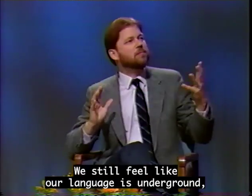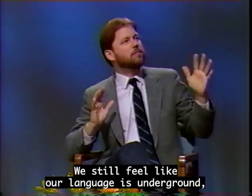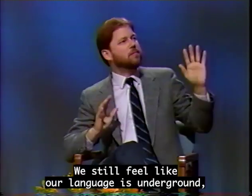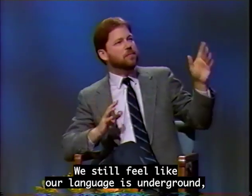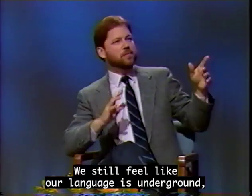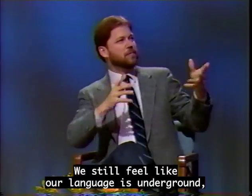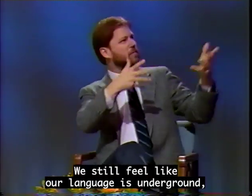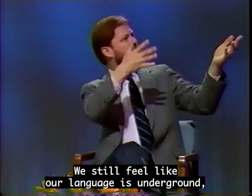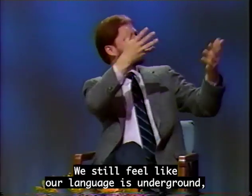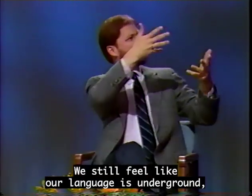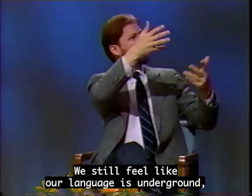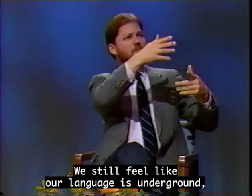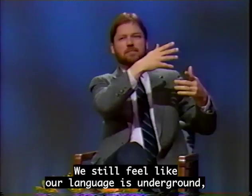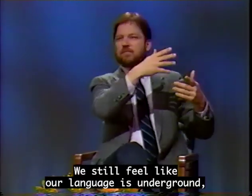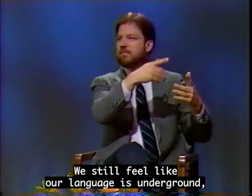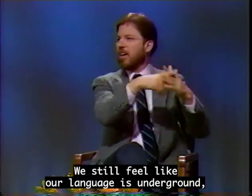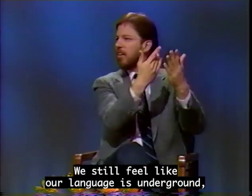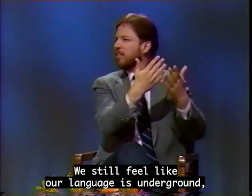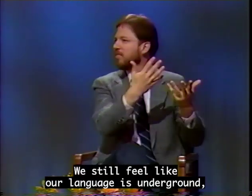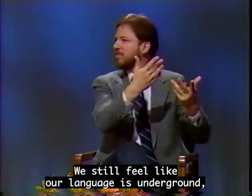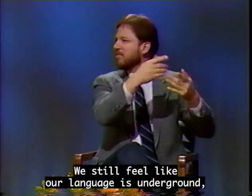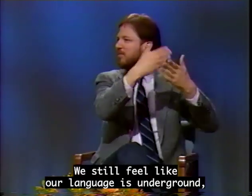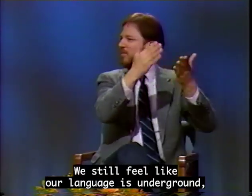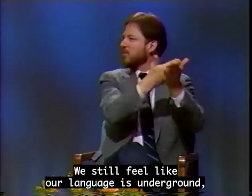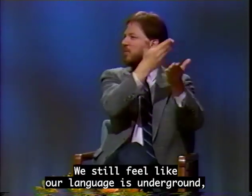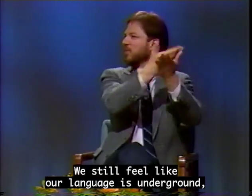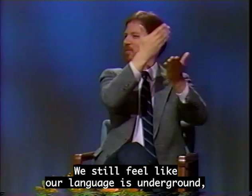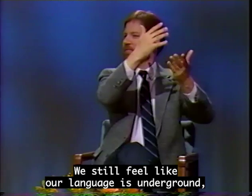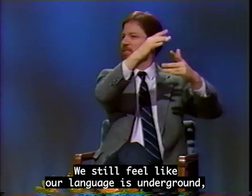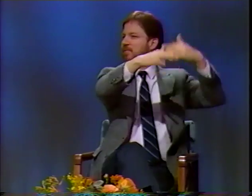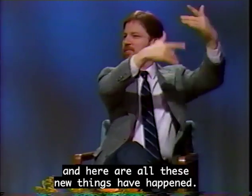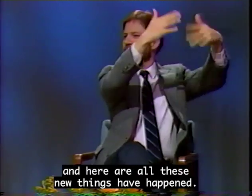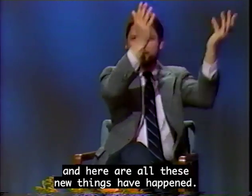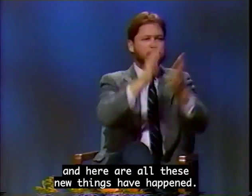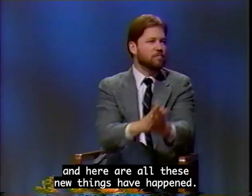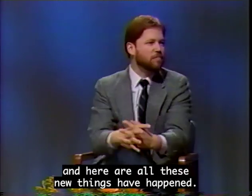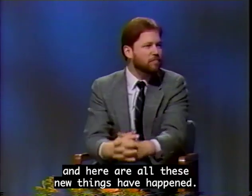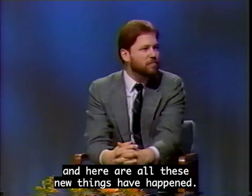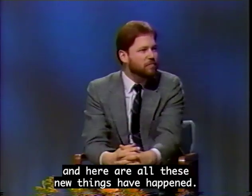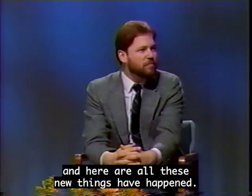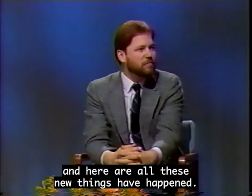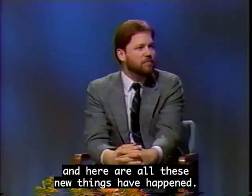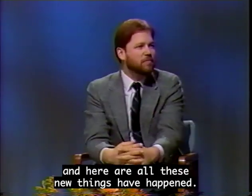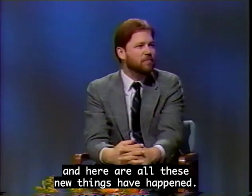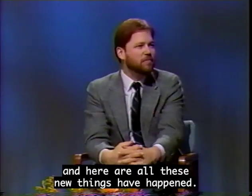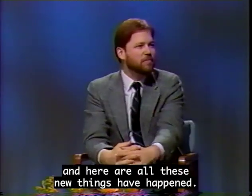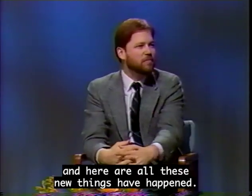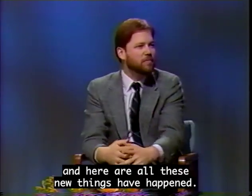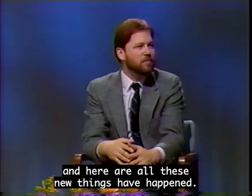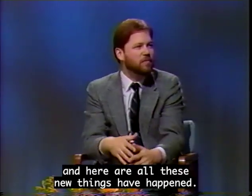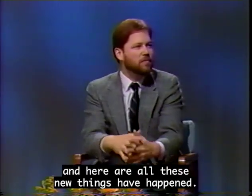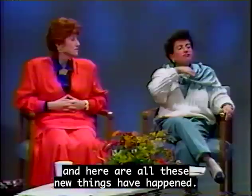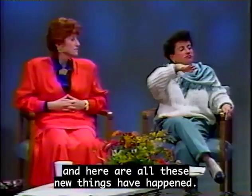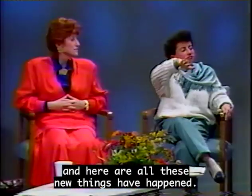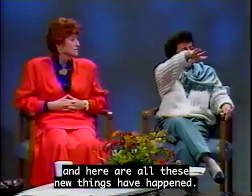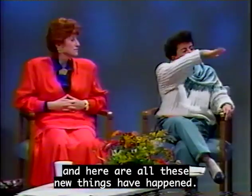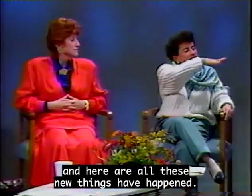We still feel like our language is underground, and here all these new things have